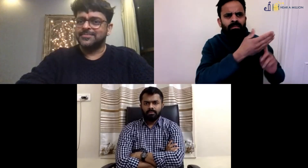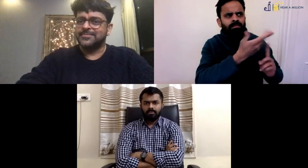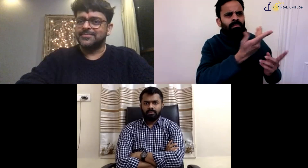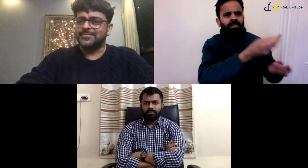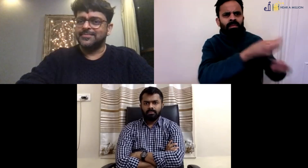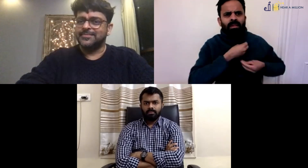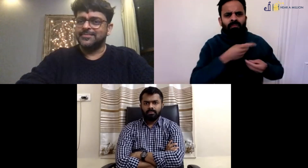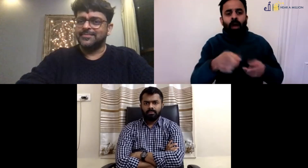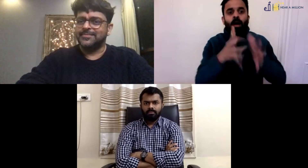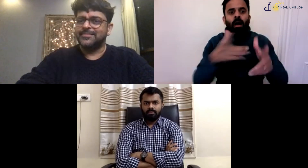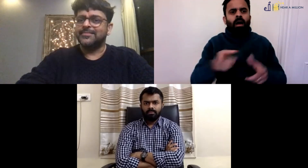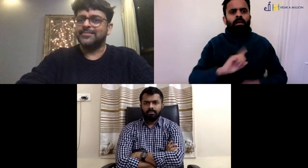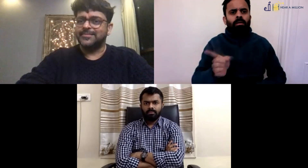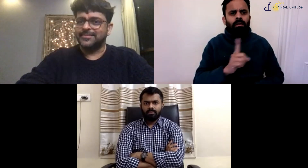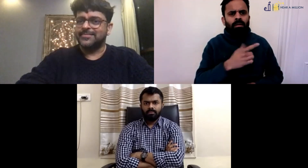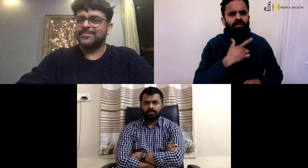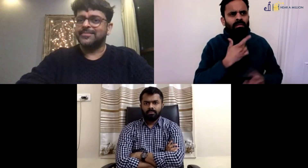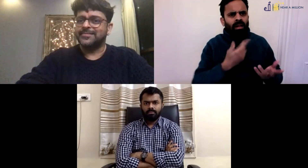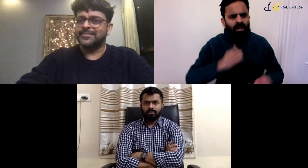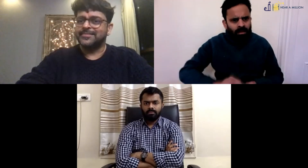impacted. And that thing which